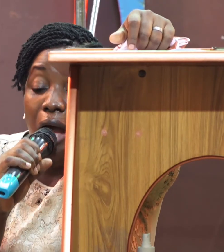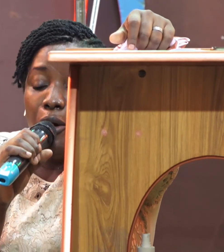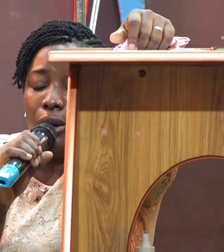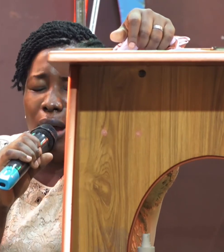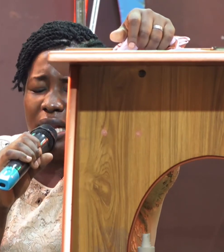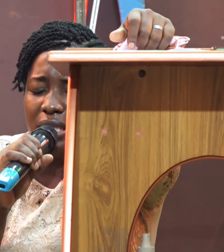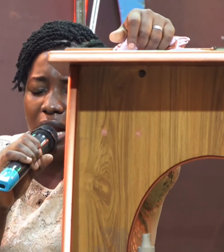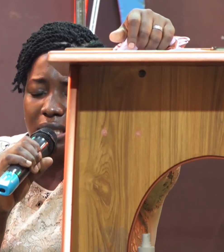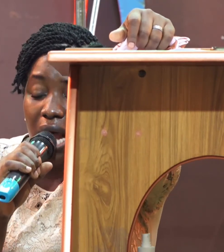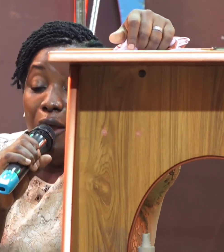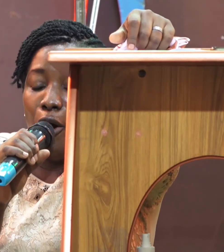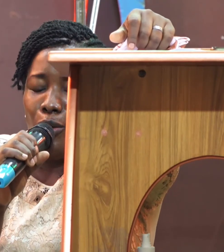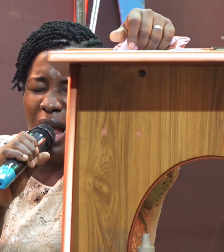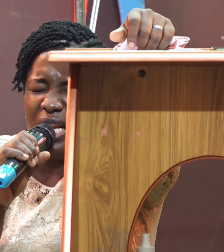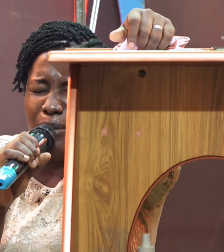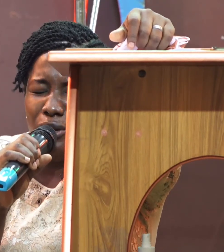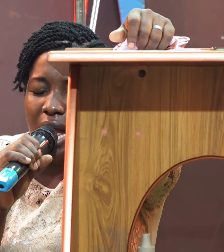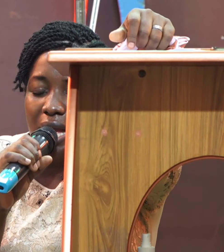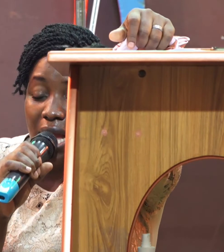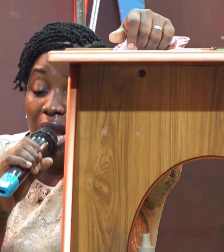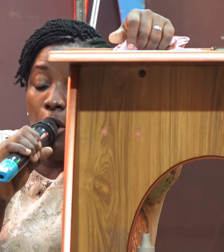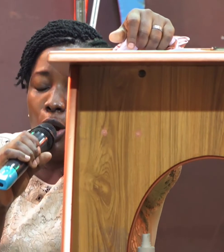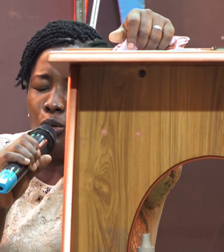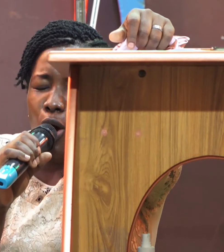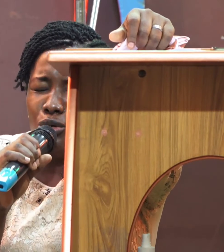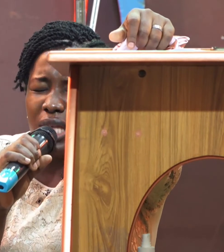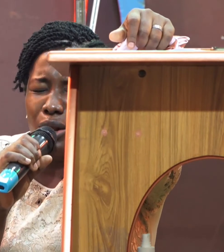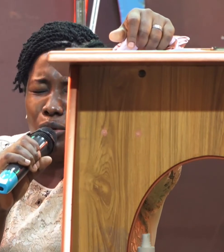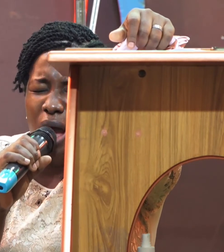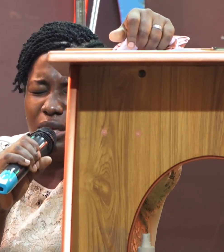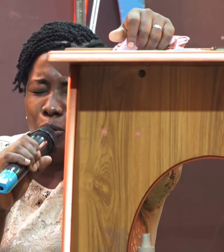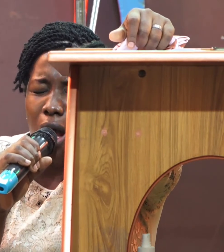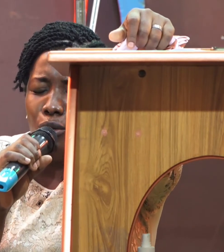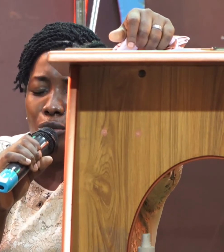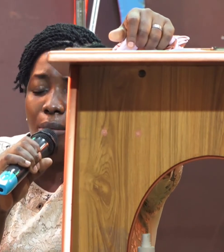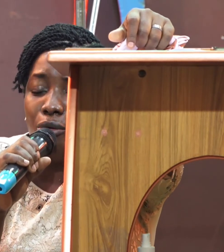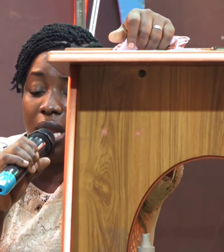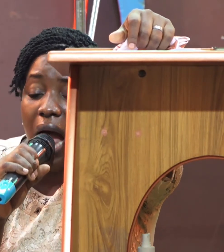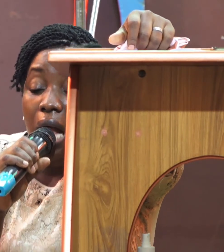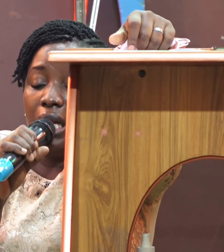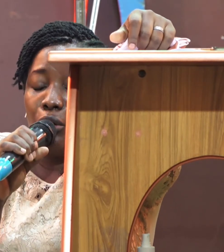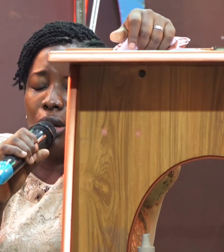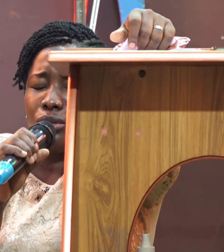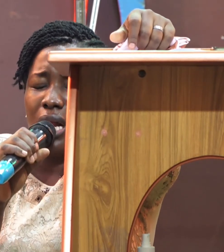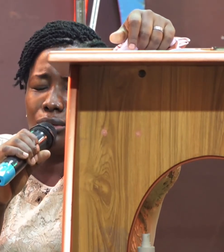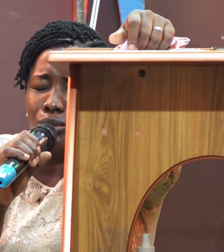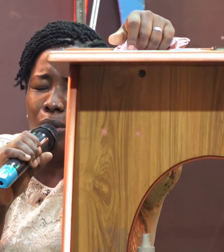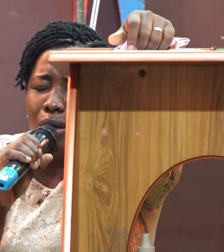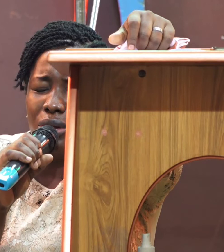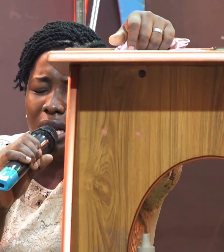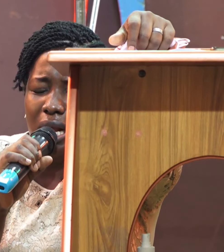tata olwane tata olwanire mundaye oluko olutalo luwangulirwe munda leko